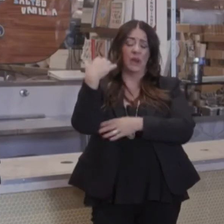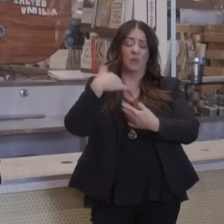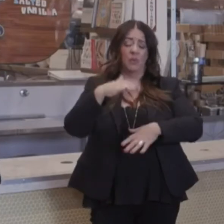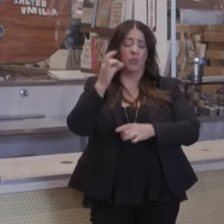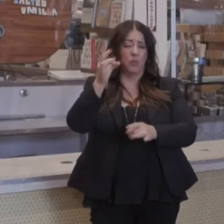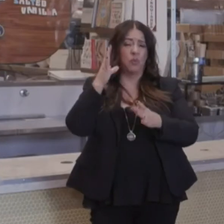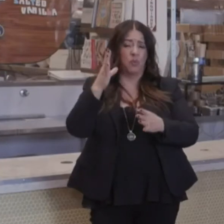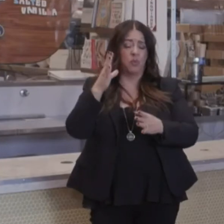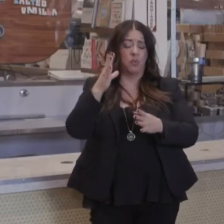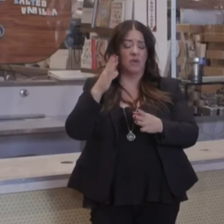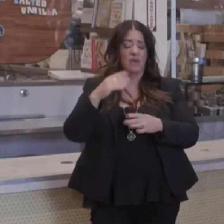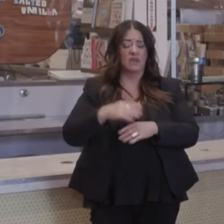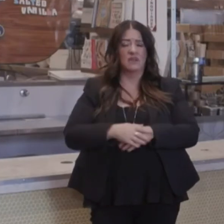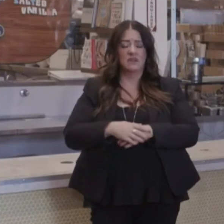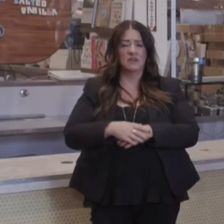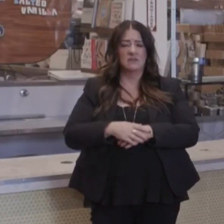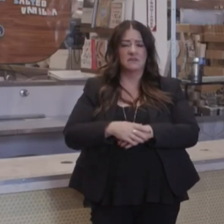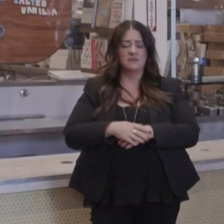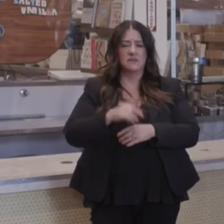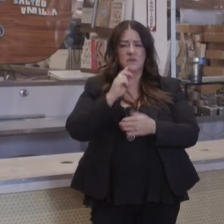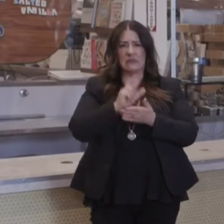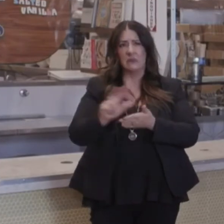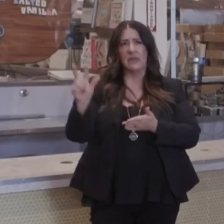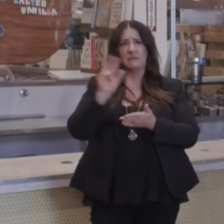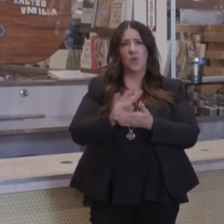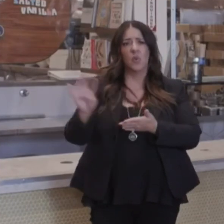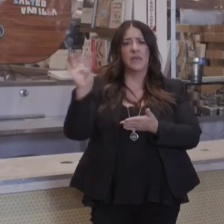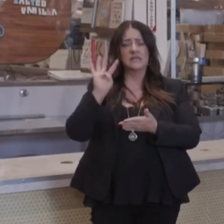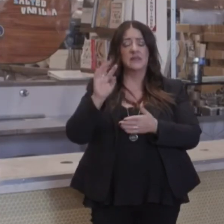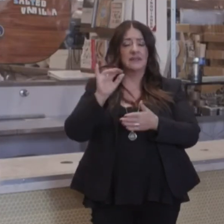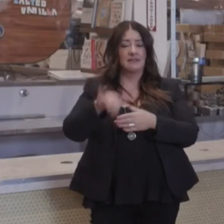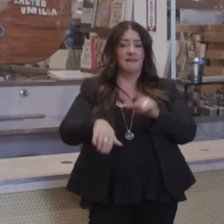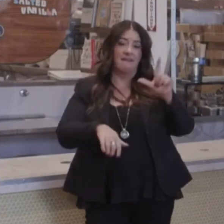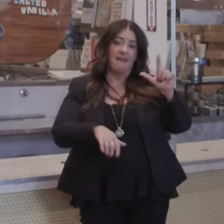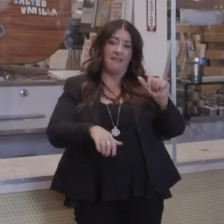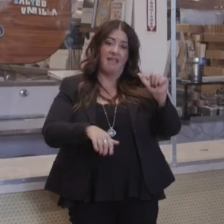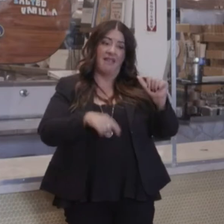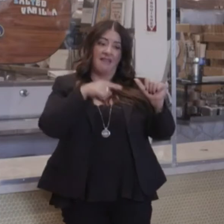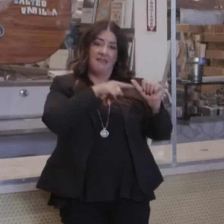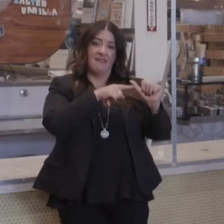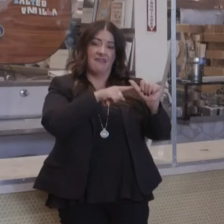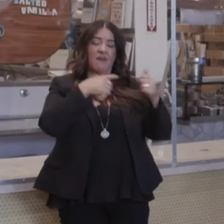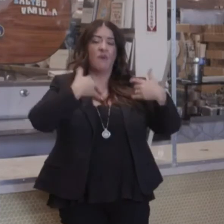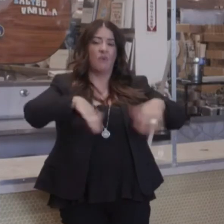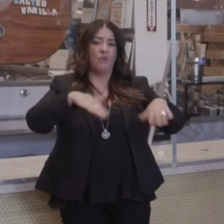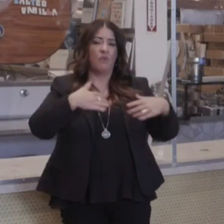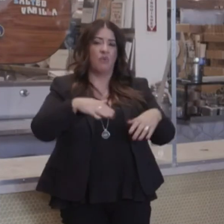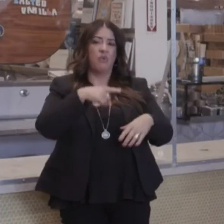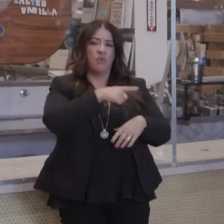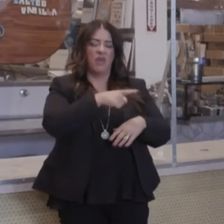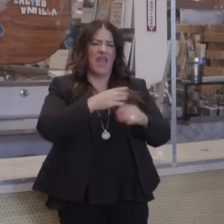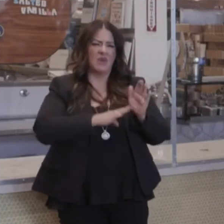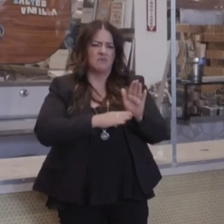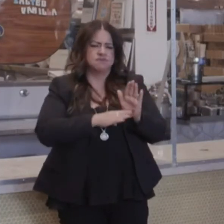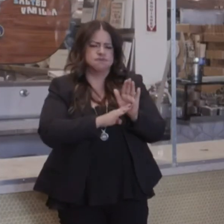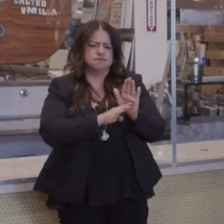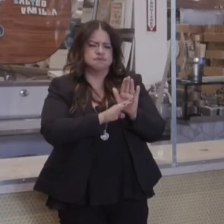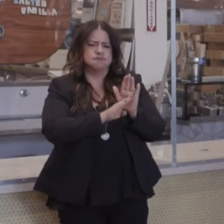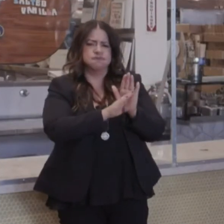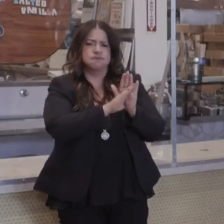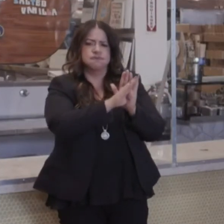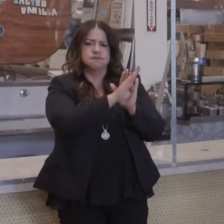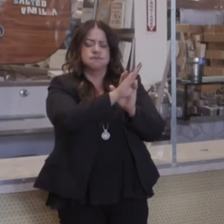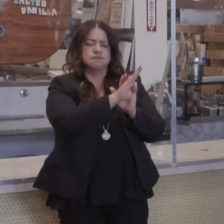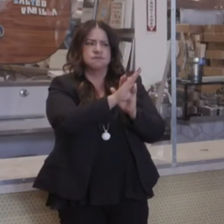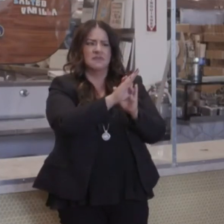the beginning of this pandemic. It was 3-4 weeks ago that Los Angeles was dealing with a significant surge. It